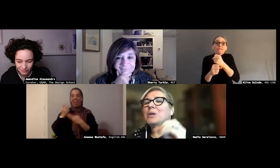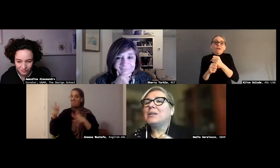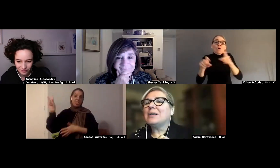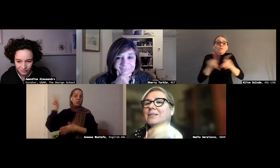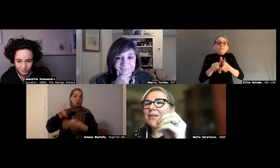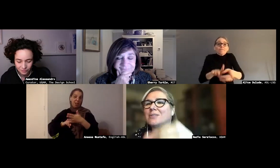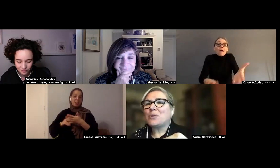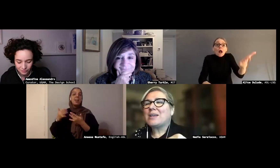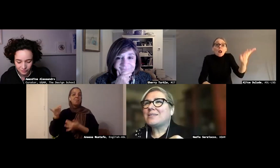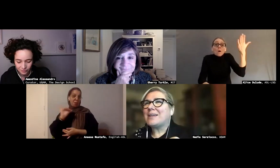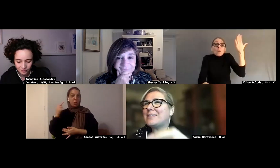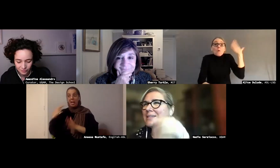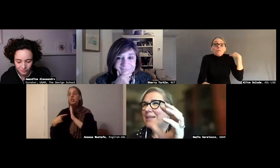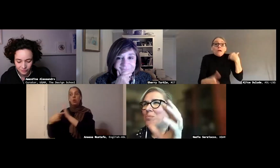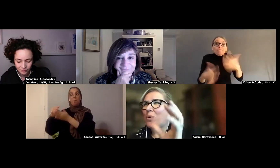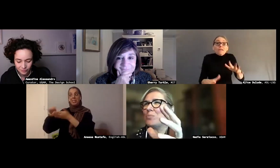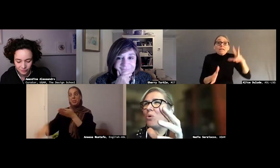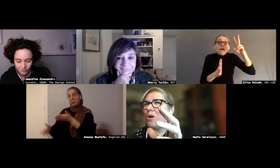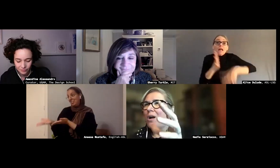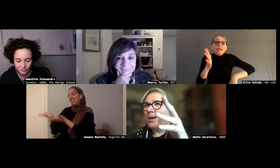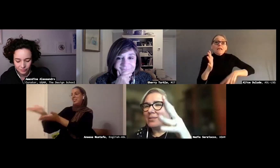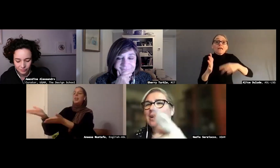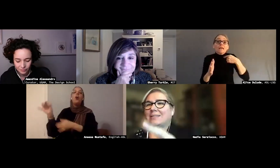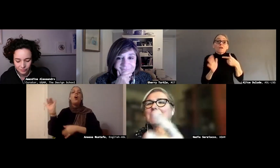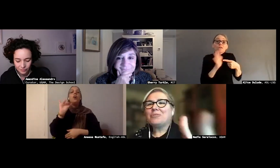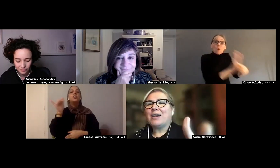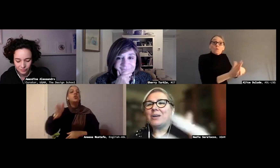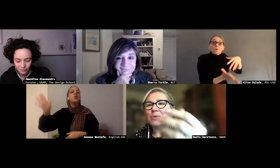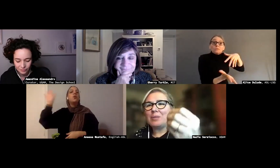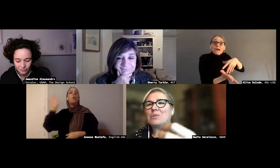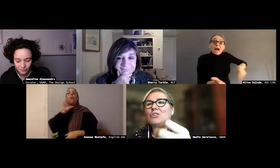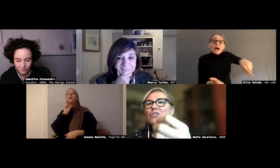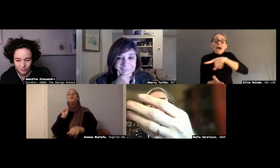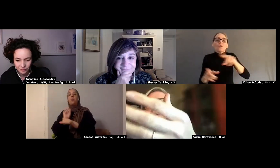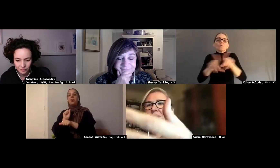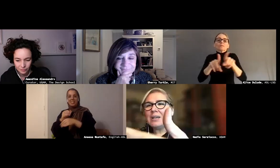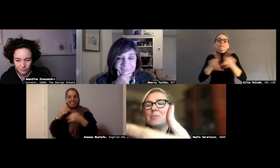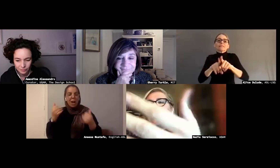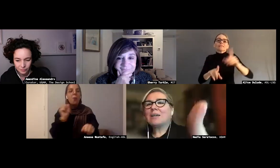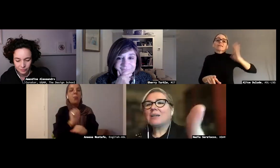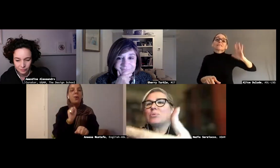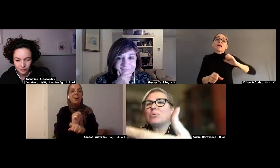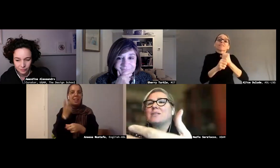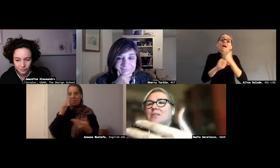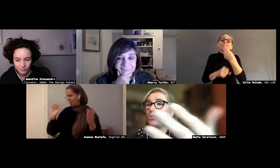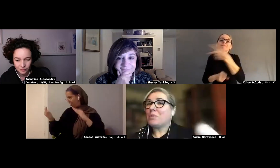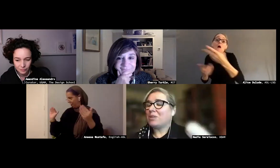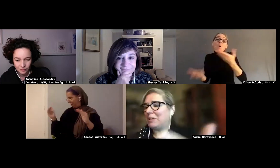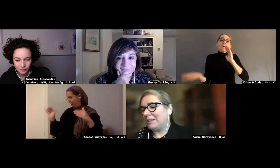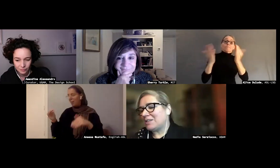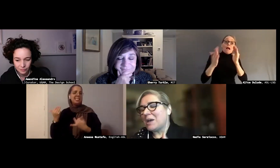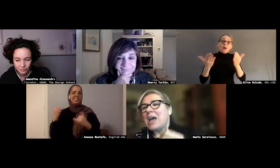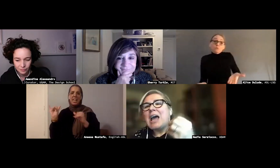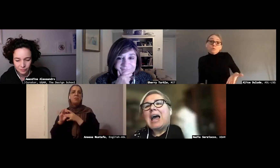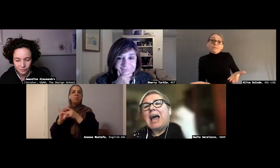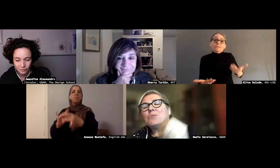I really like the contrast, and I see them more and more, identifying with that position of getting back in presence, some of them